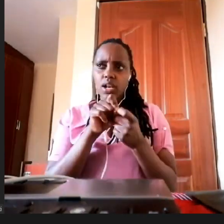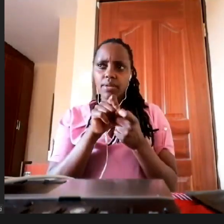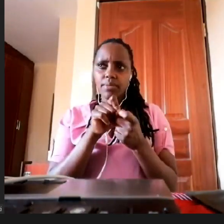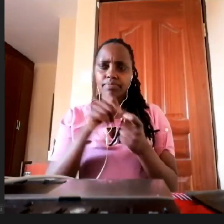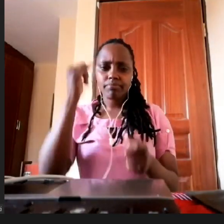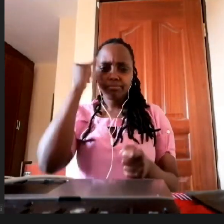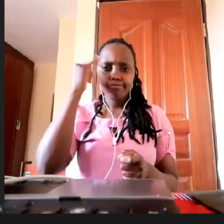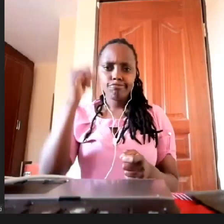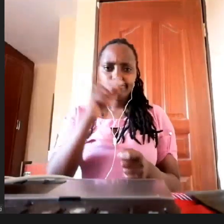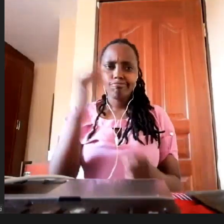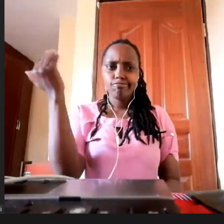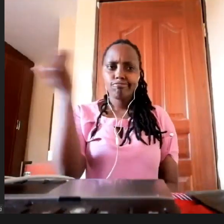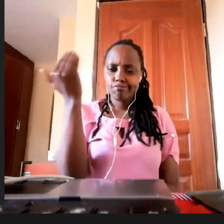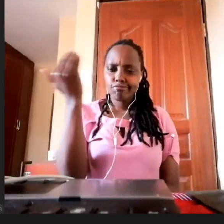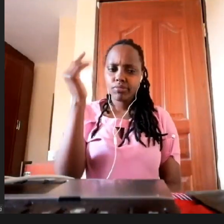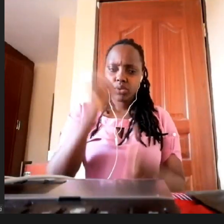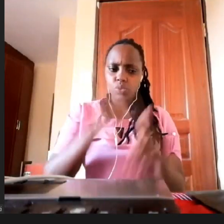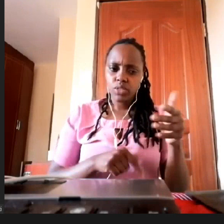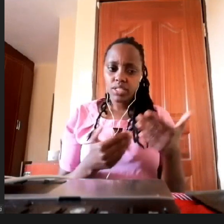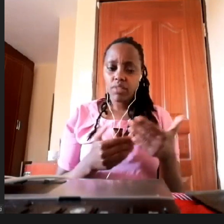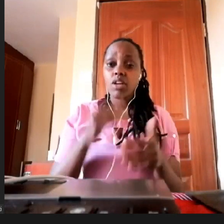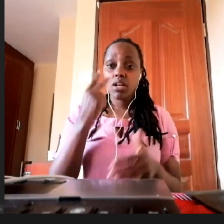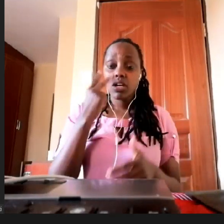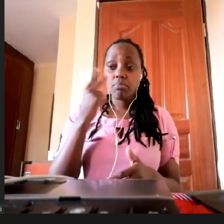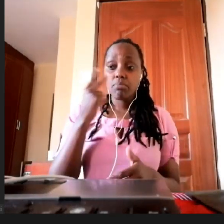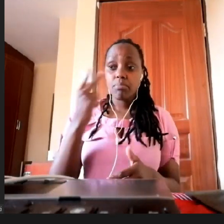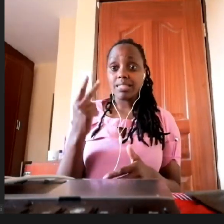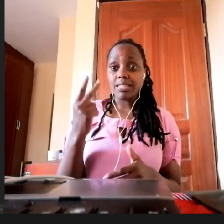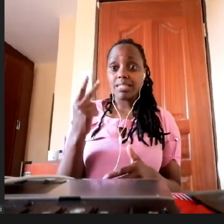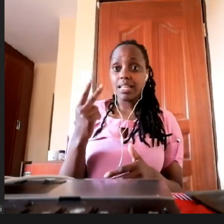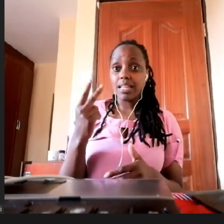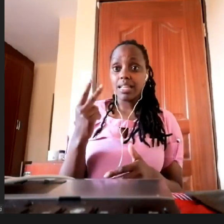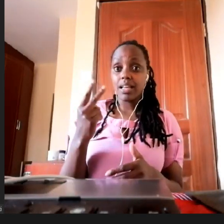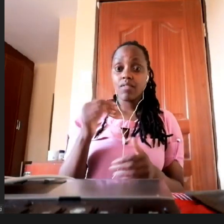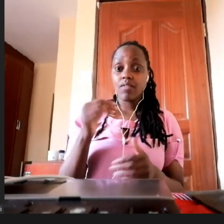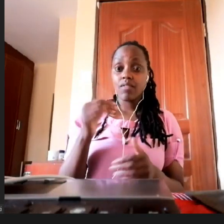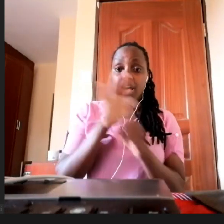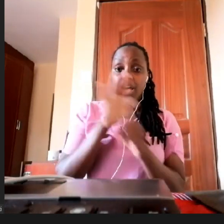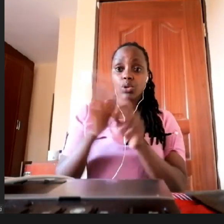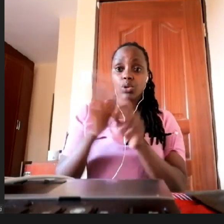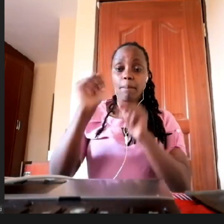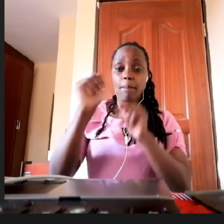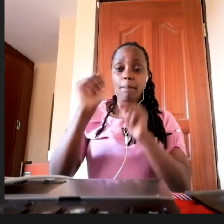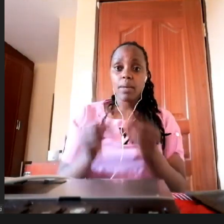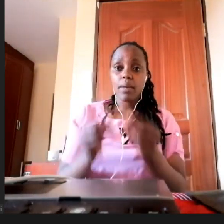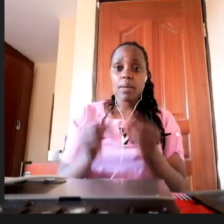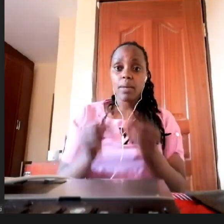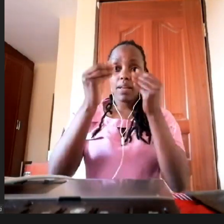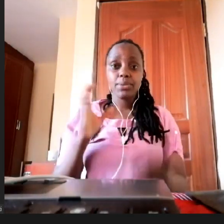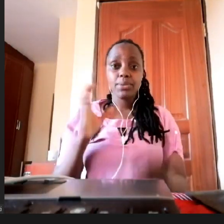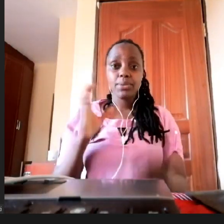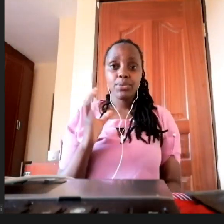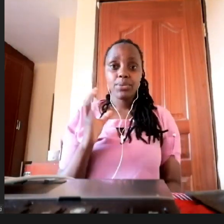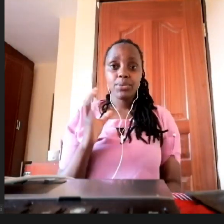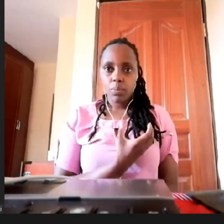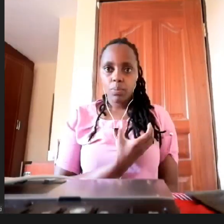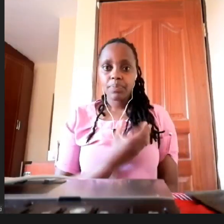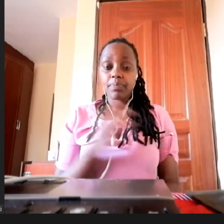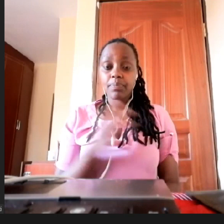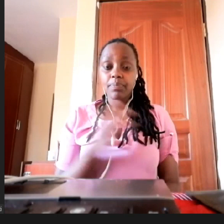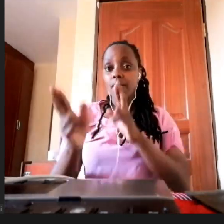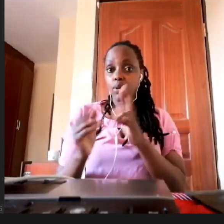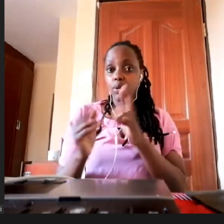of my presentation is you will realize most of reports that have been submitted to the committee are reports by child